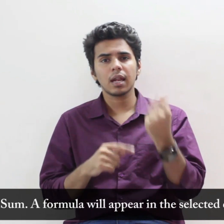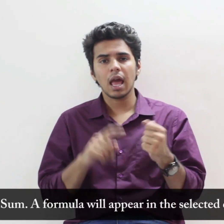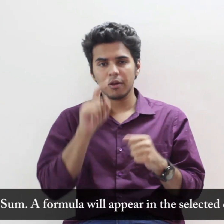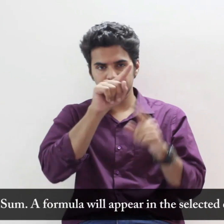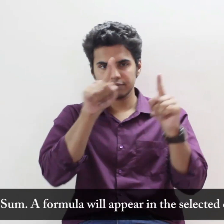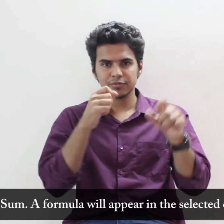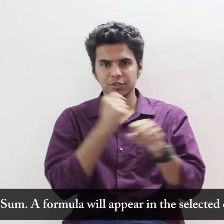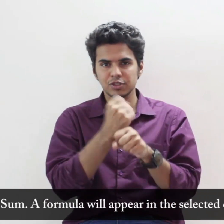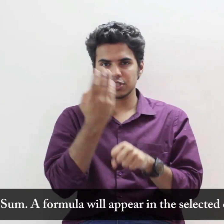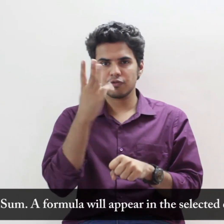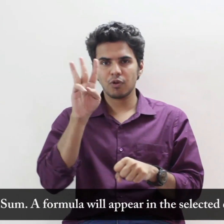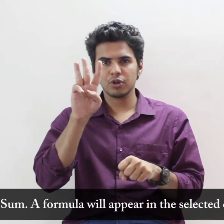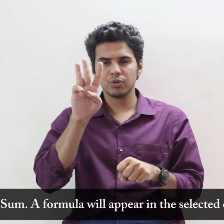cell G42.